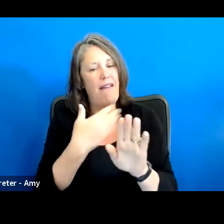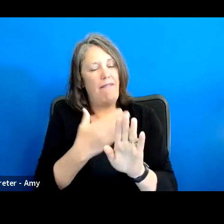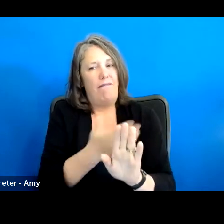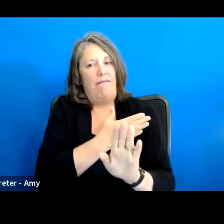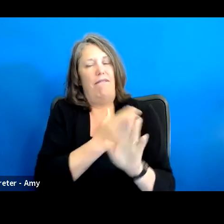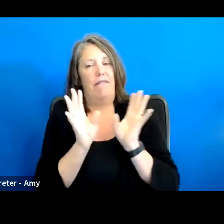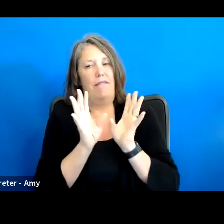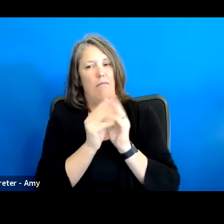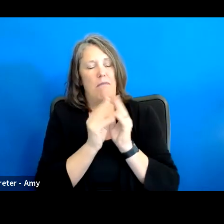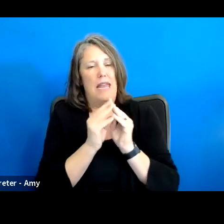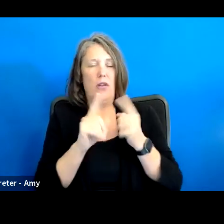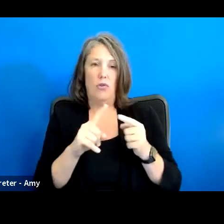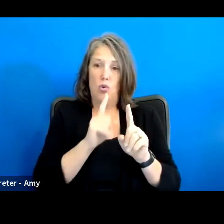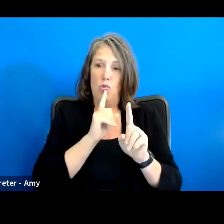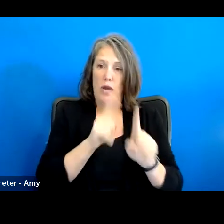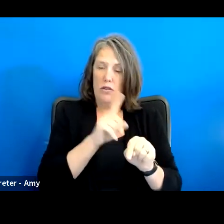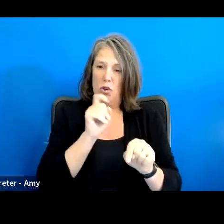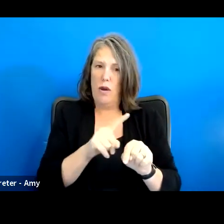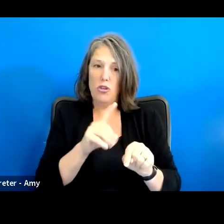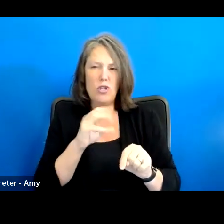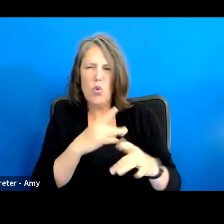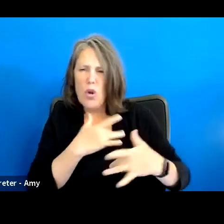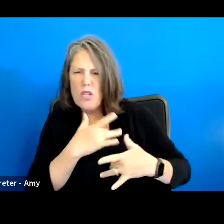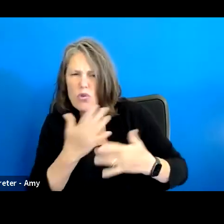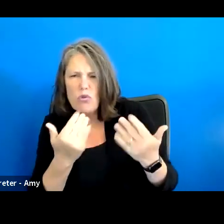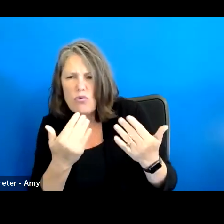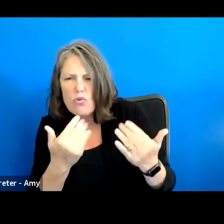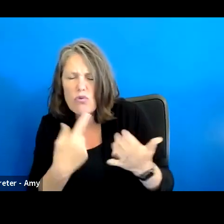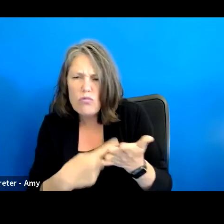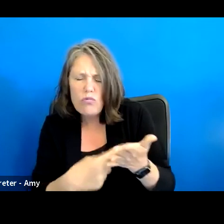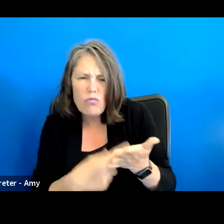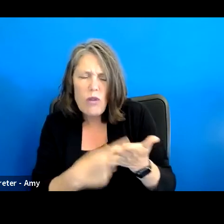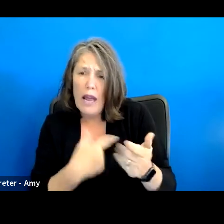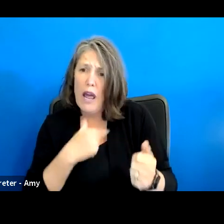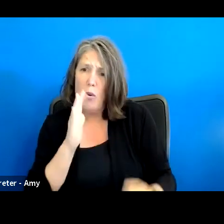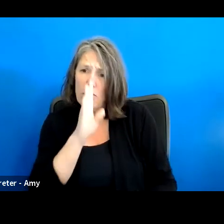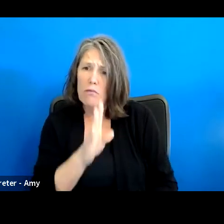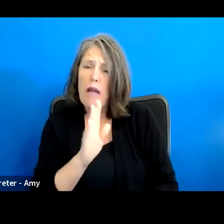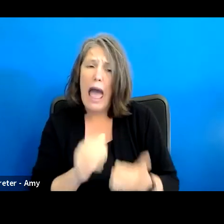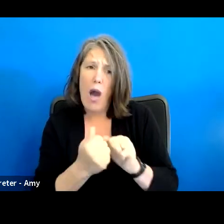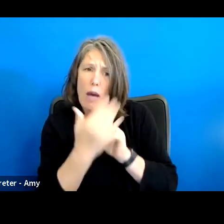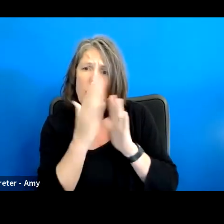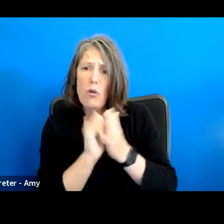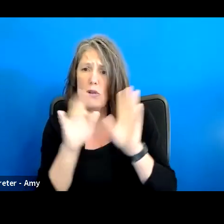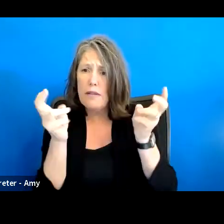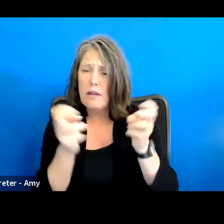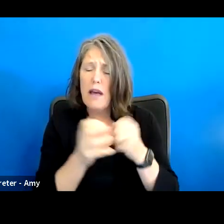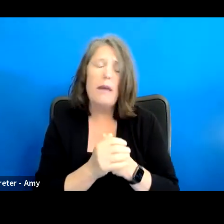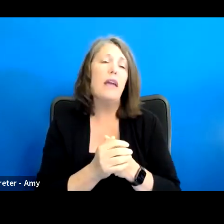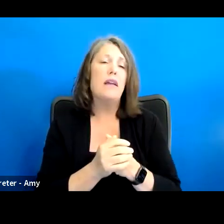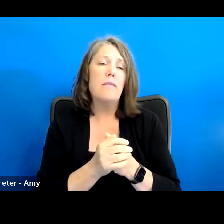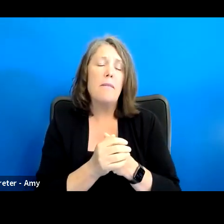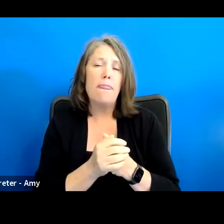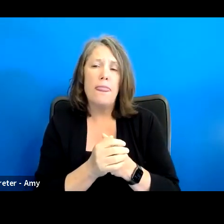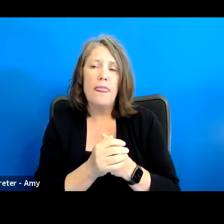to answer any questions or concerns they might have, to be very upfront with them about how I'm approaching the topic,